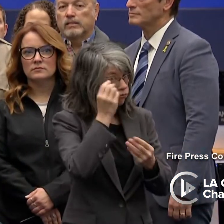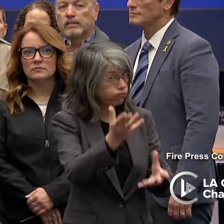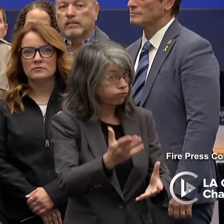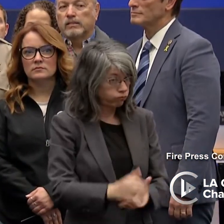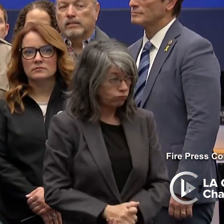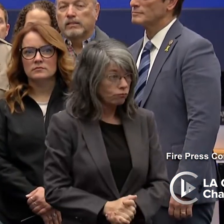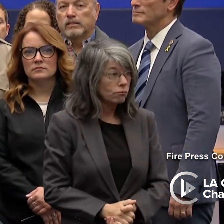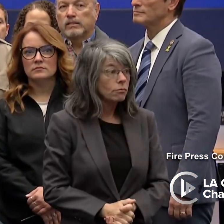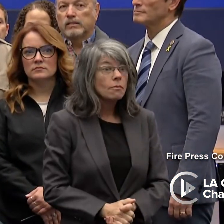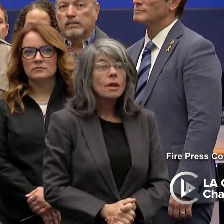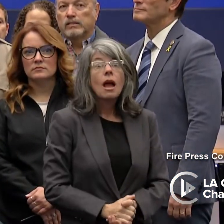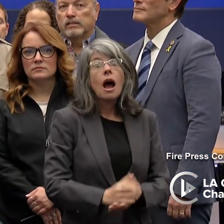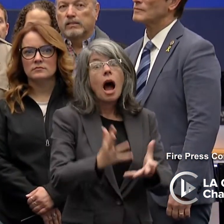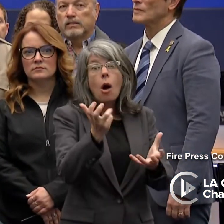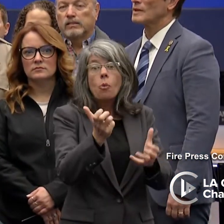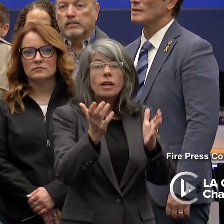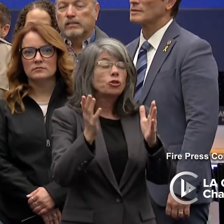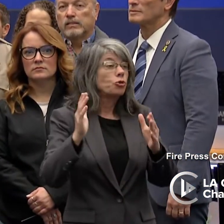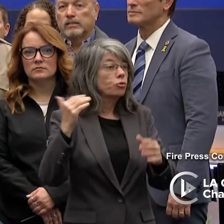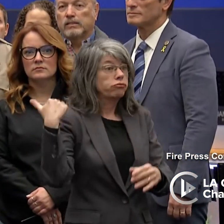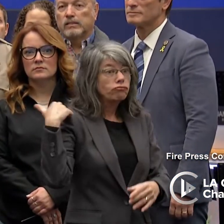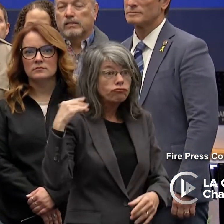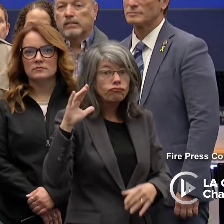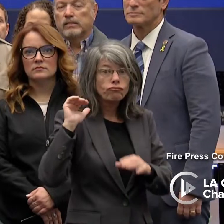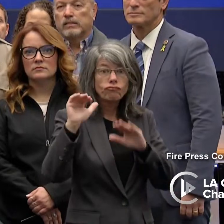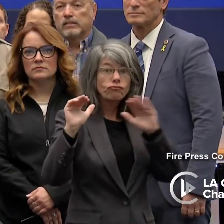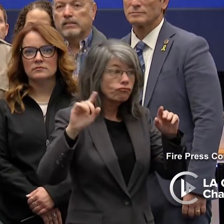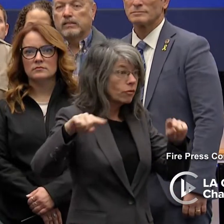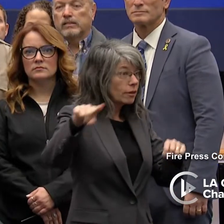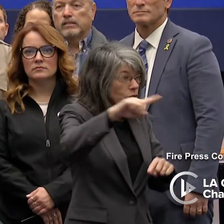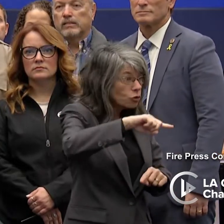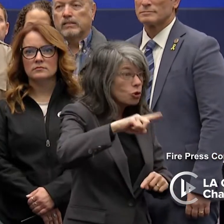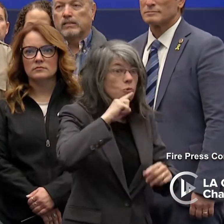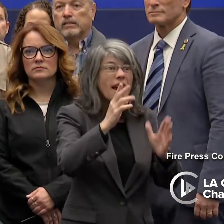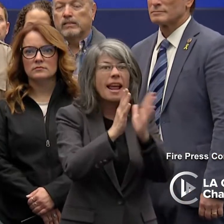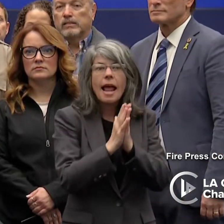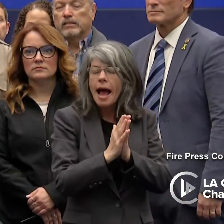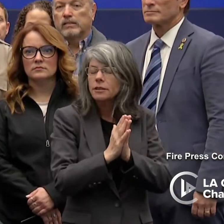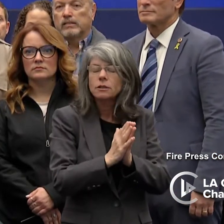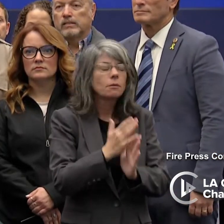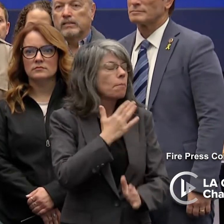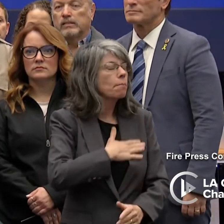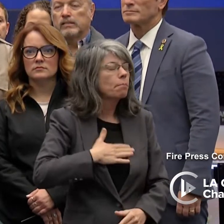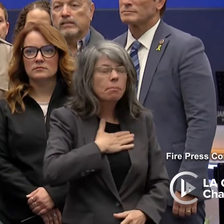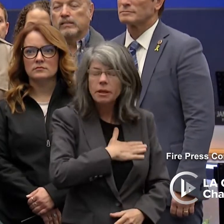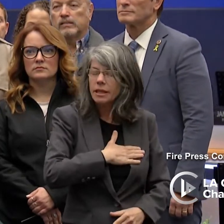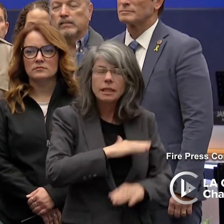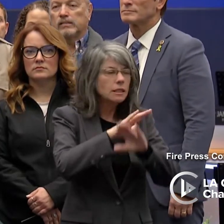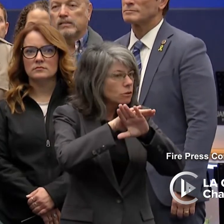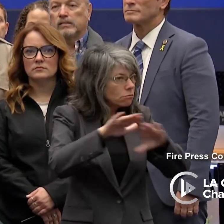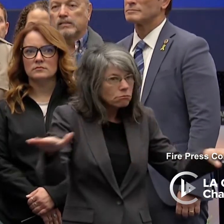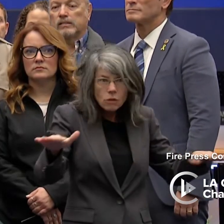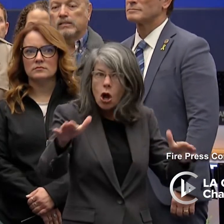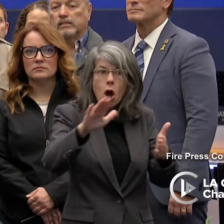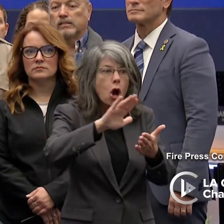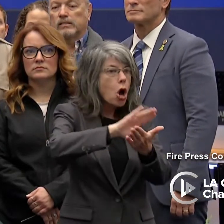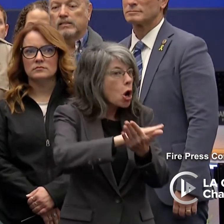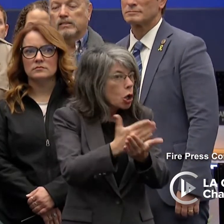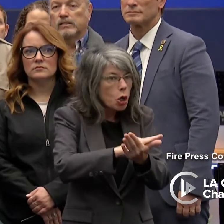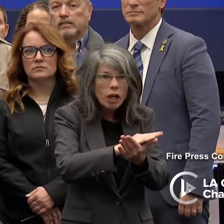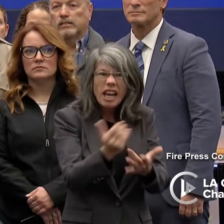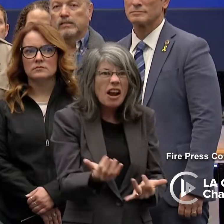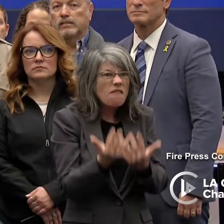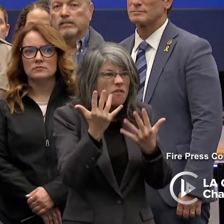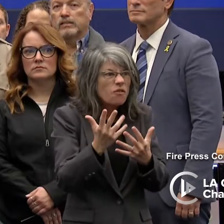I want to remind and ask our unhoused neighbors to not have cooking or warming